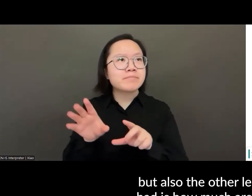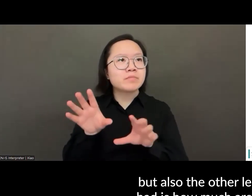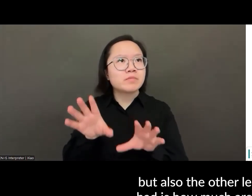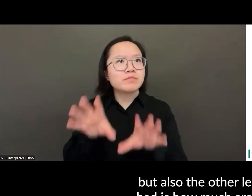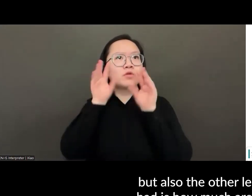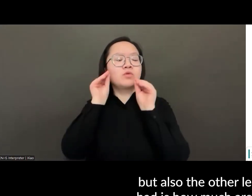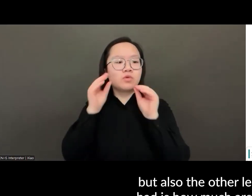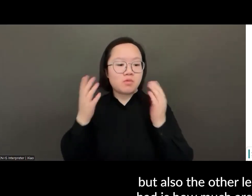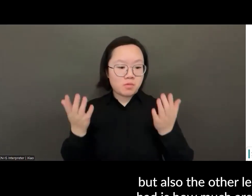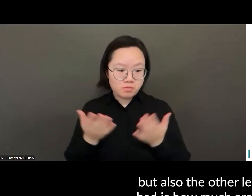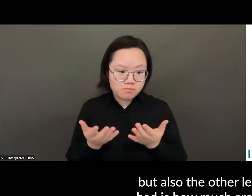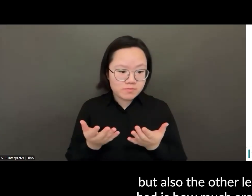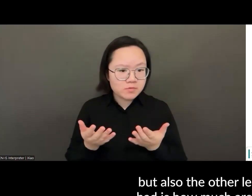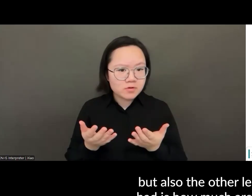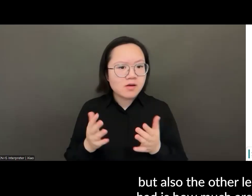much are we also including,